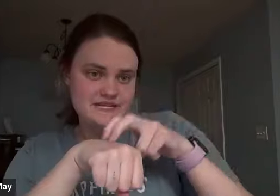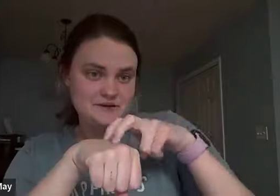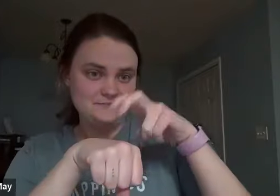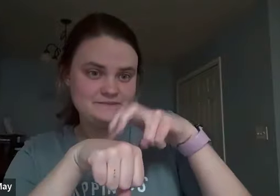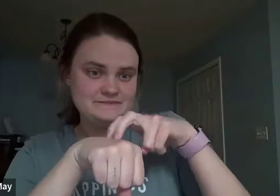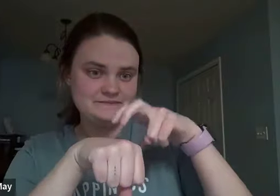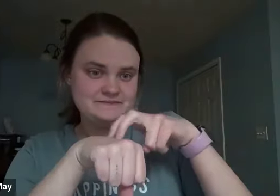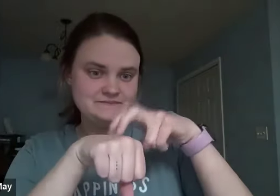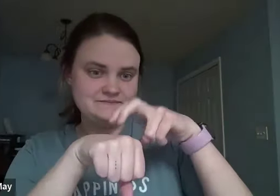potato.